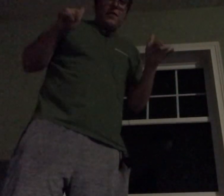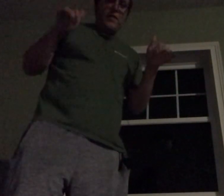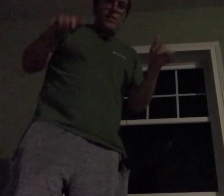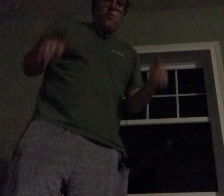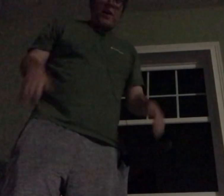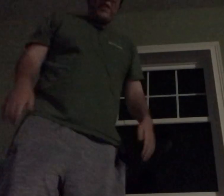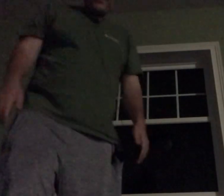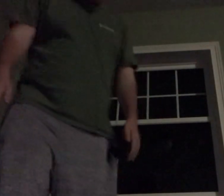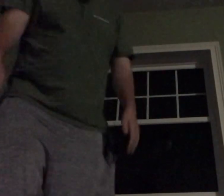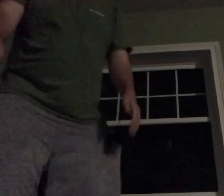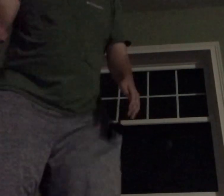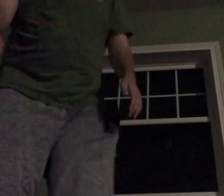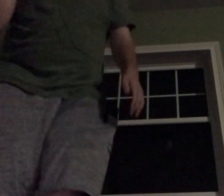Let's rock again.